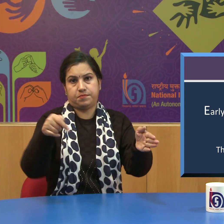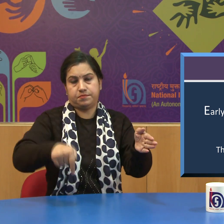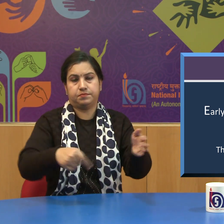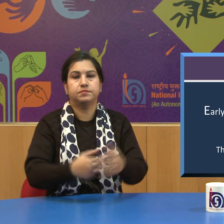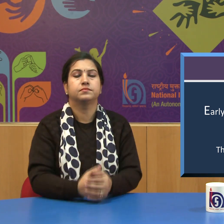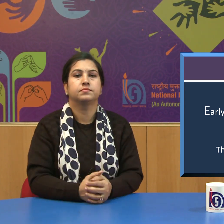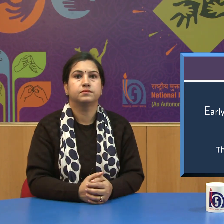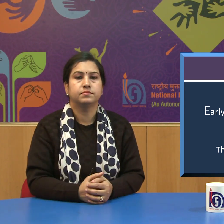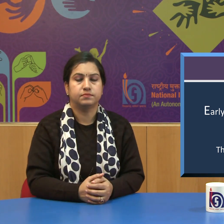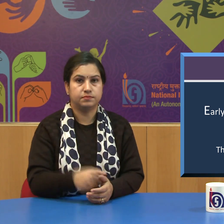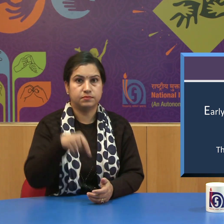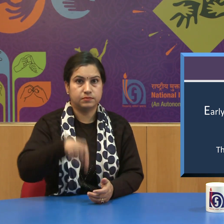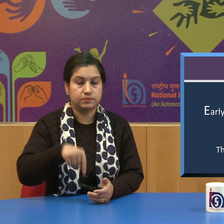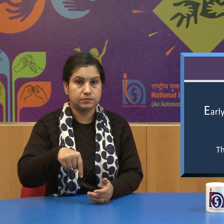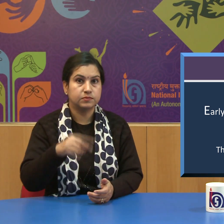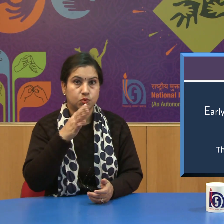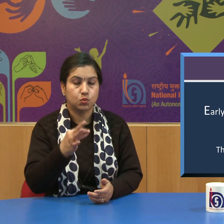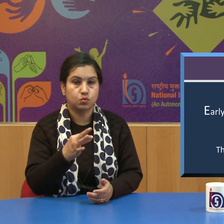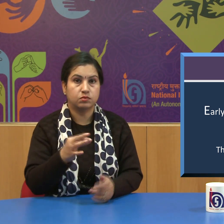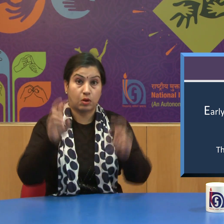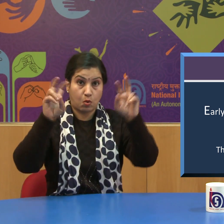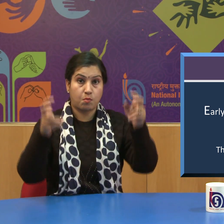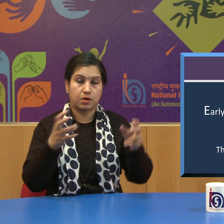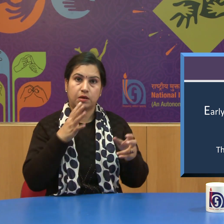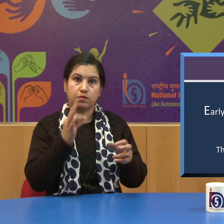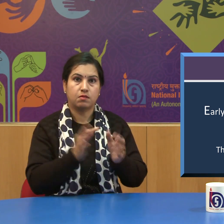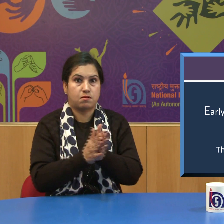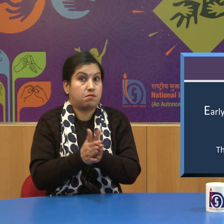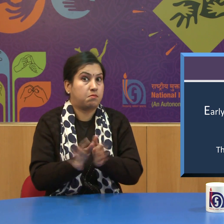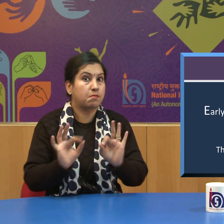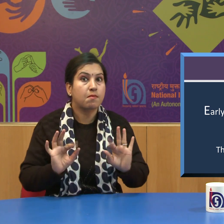This is a very interesting topic of modern Indian history.